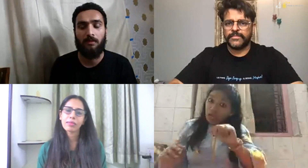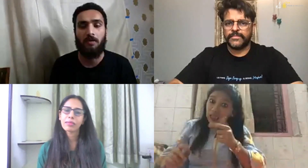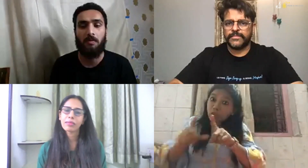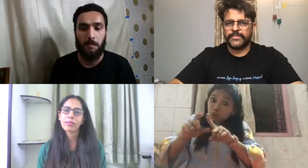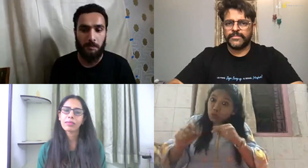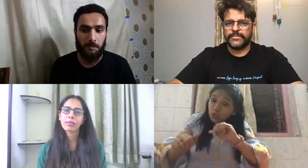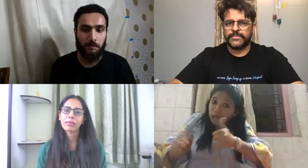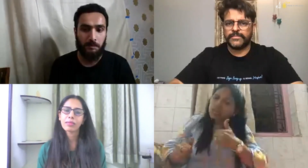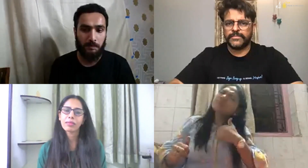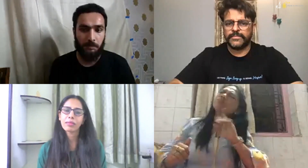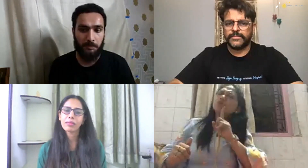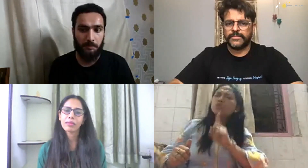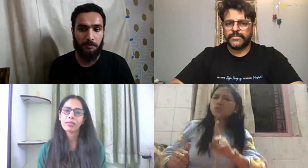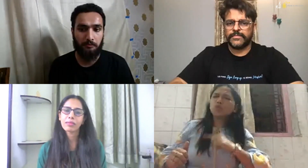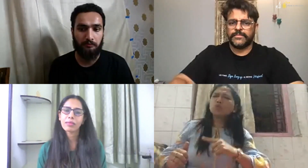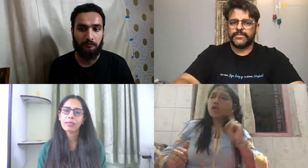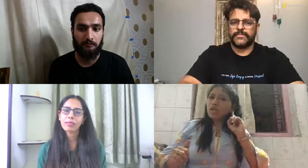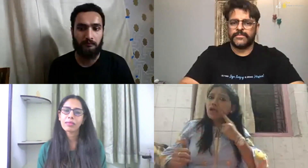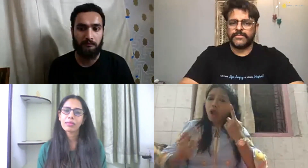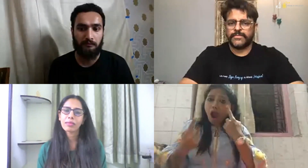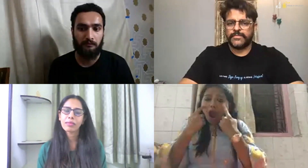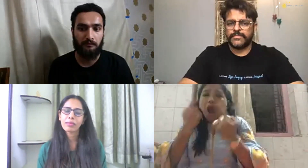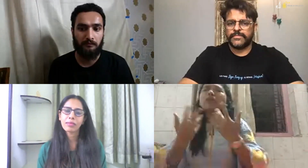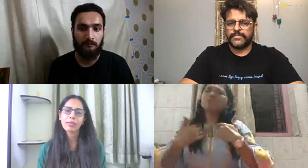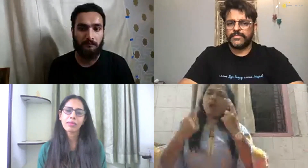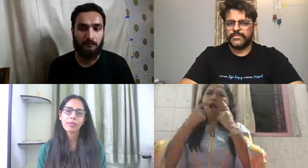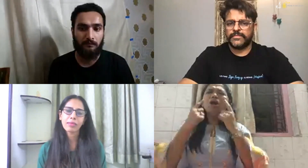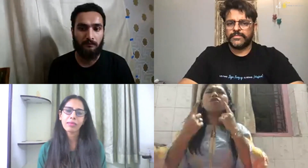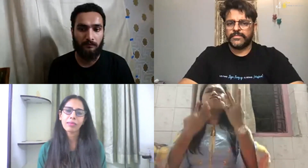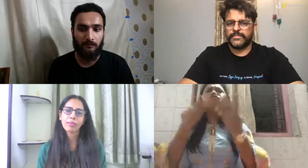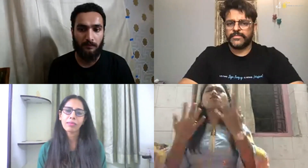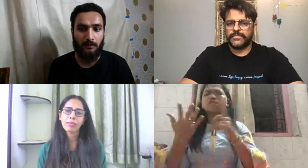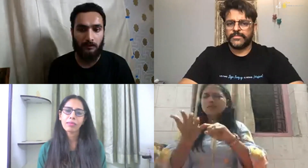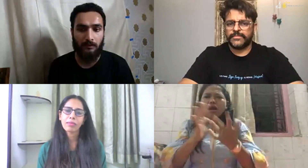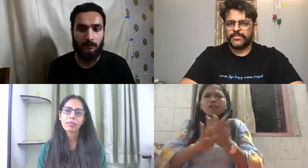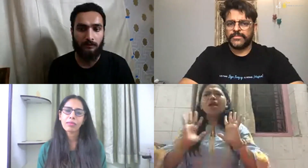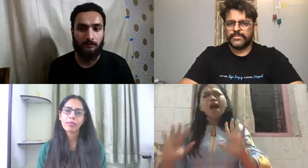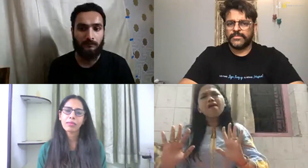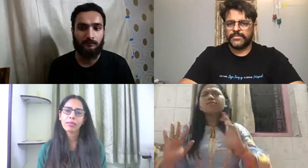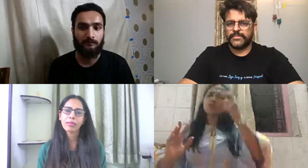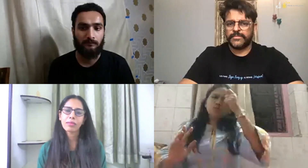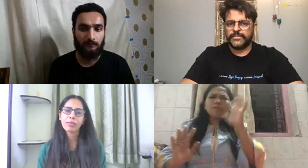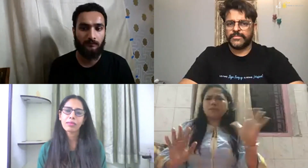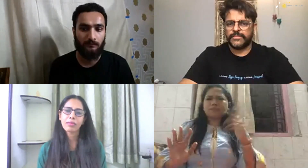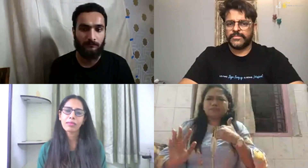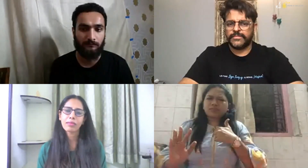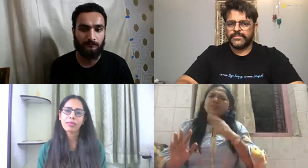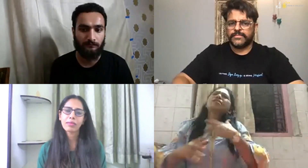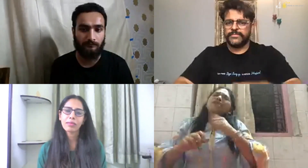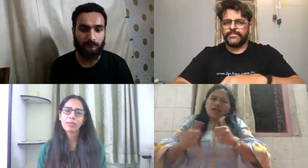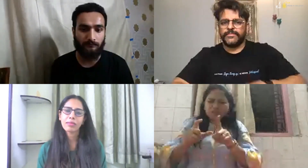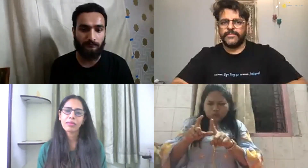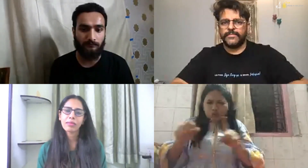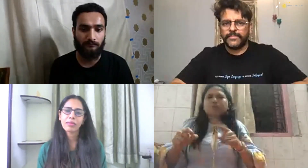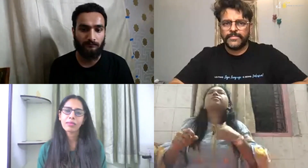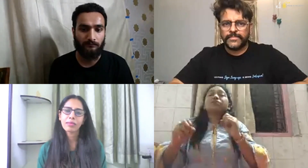myself. I will learn. I will do hard work. So my mother said, okay, you can try it out. So it's the visual thing. It's